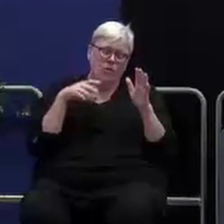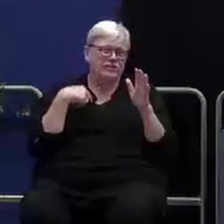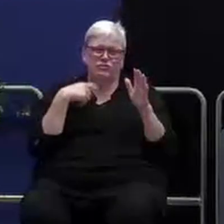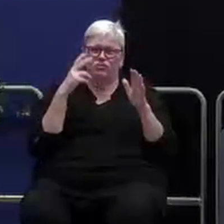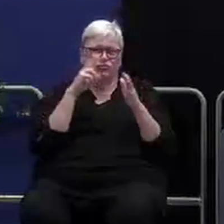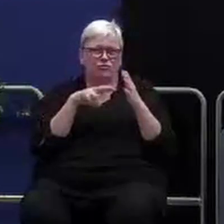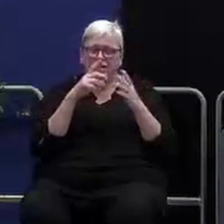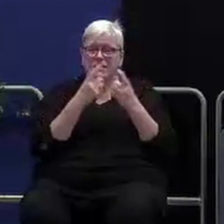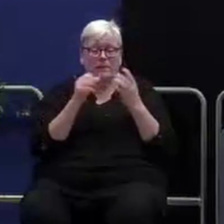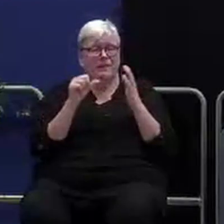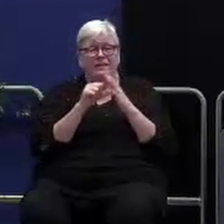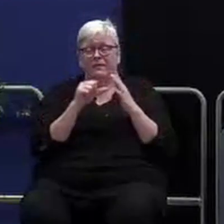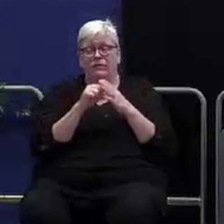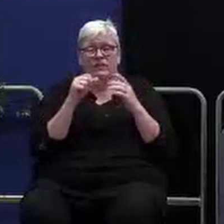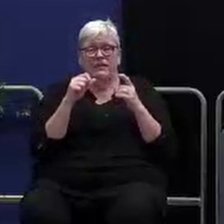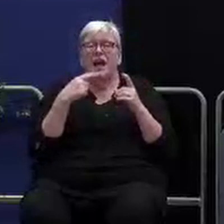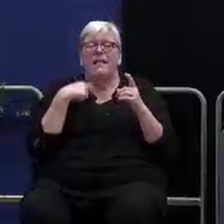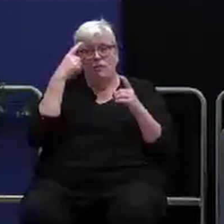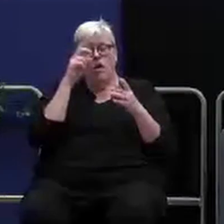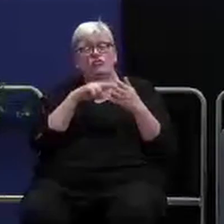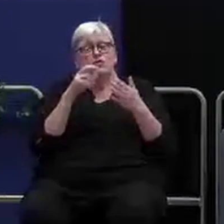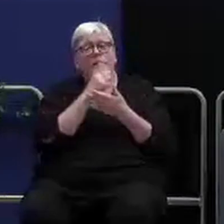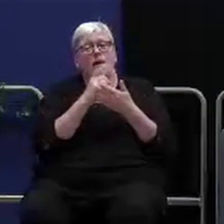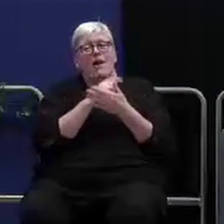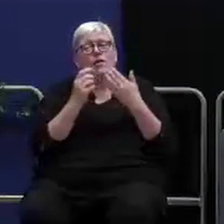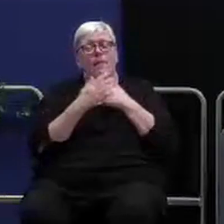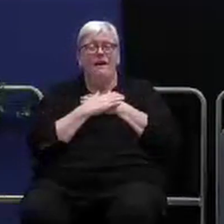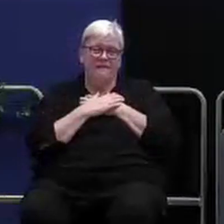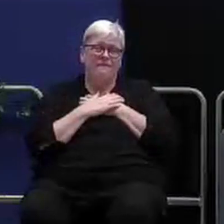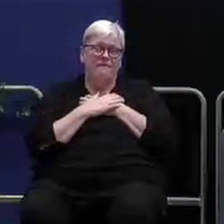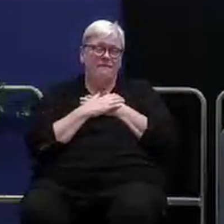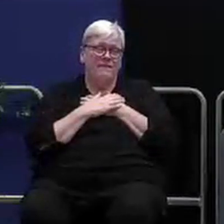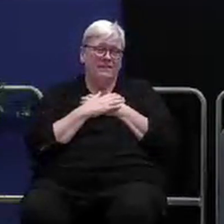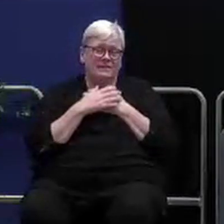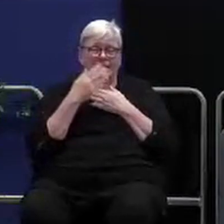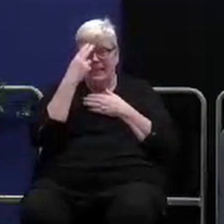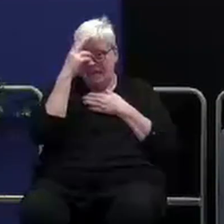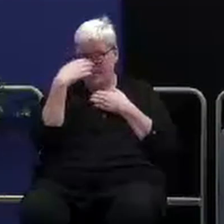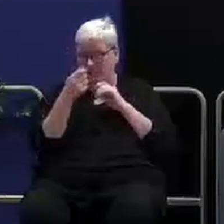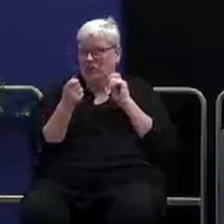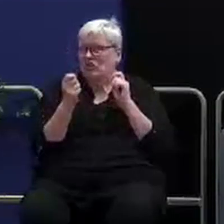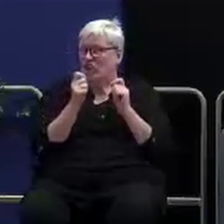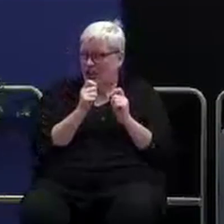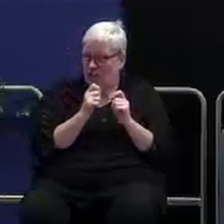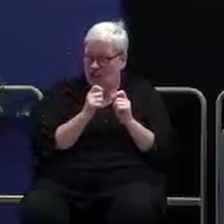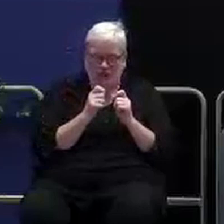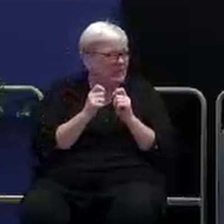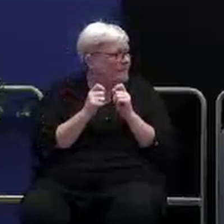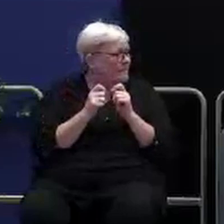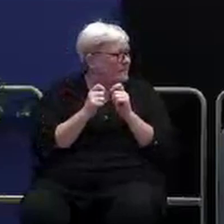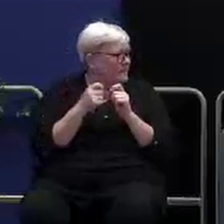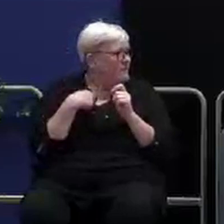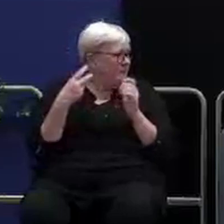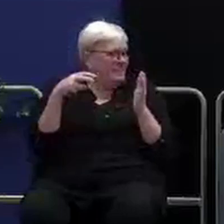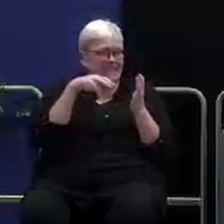difficult like that, I would read a piece about love. All the names have been changed. I'm going to stand